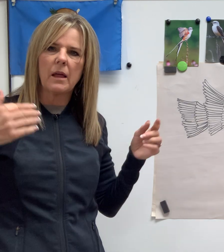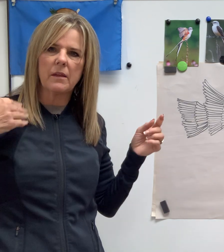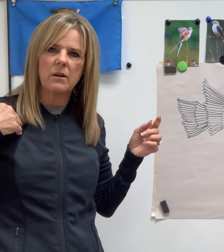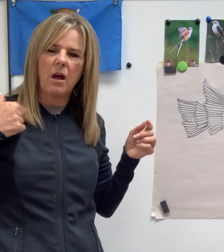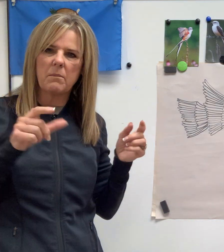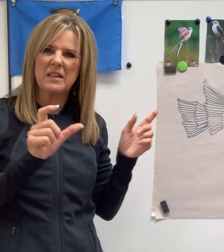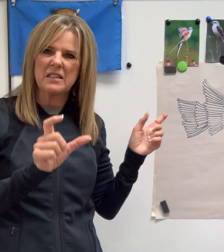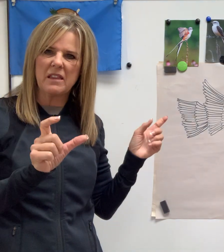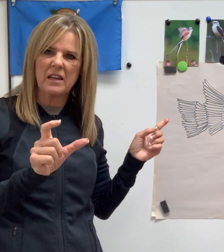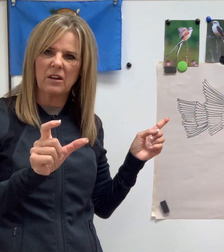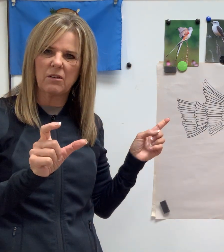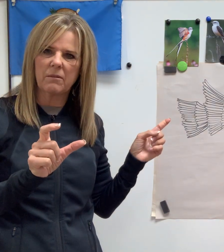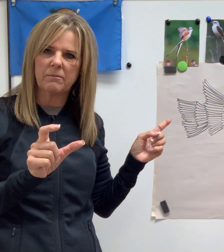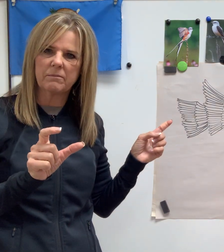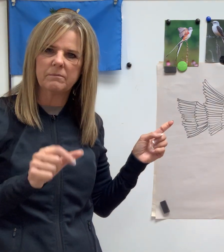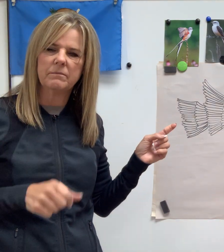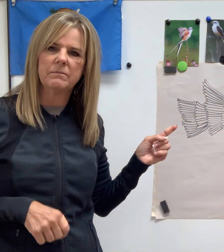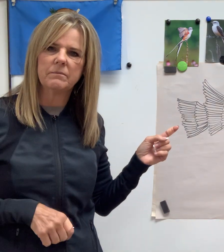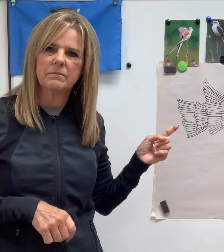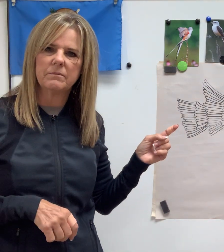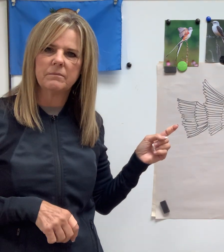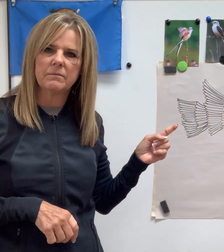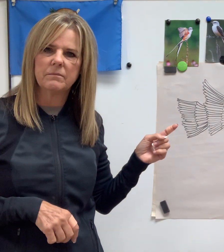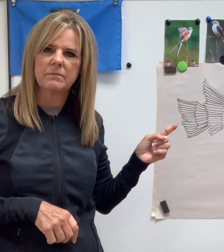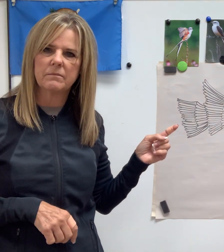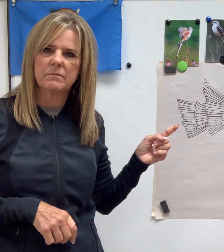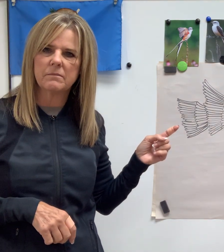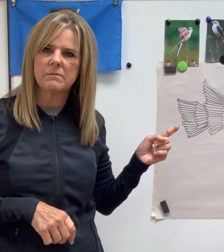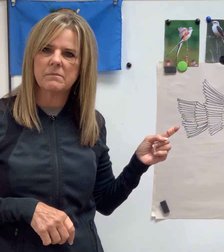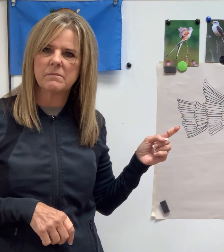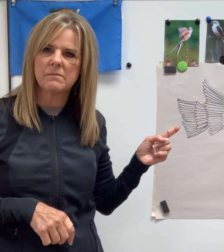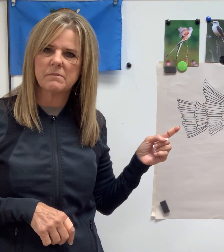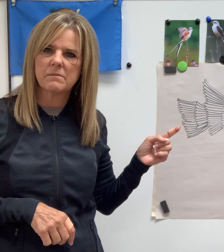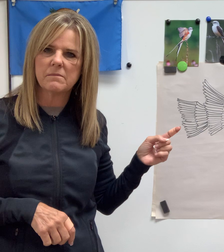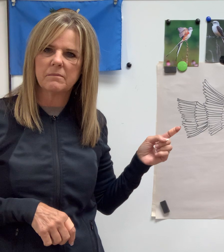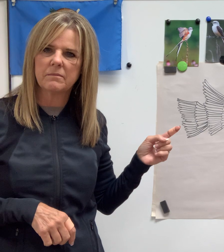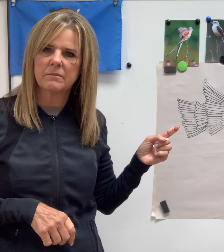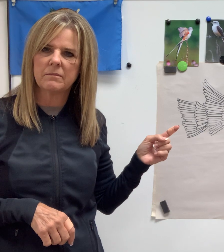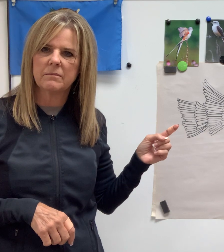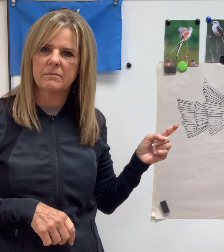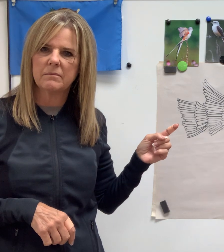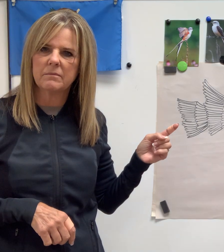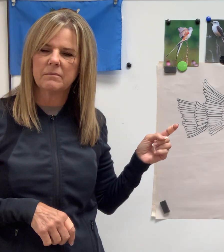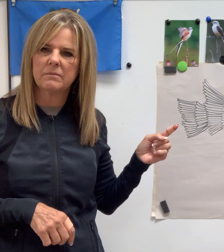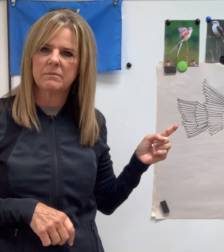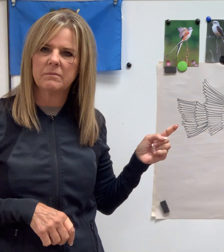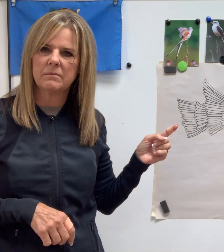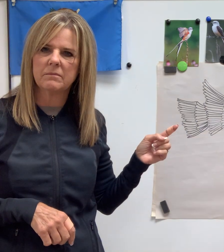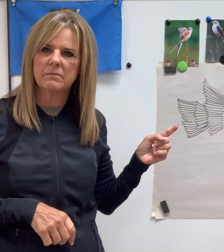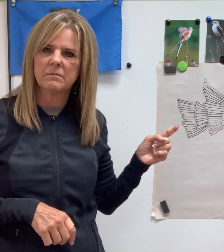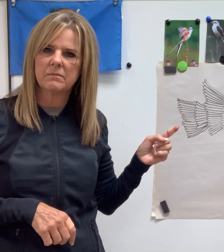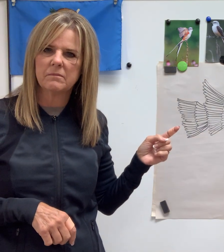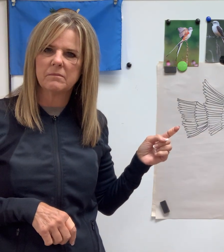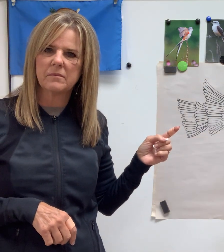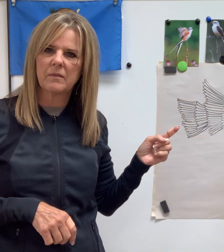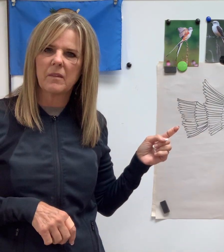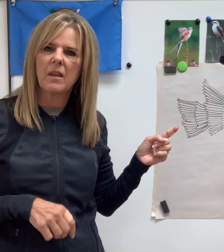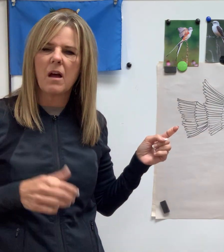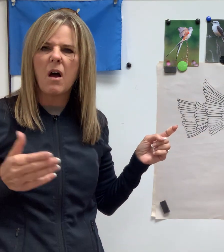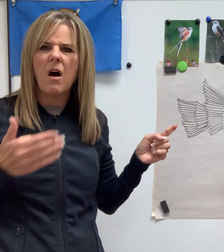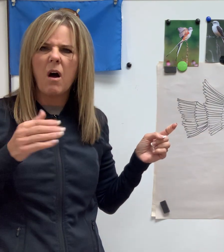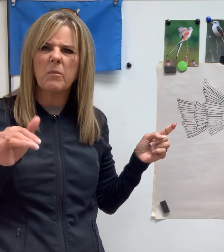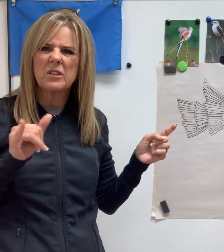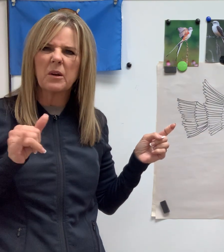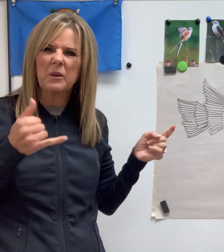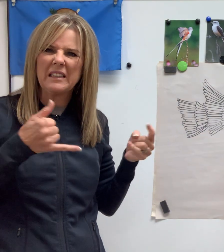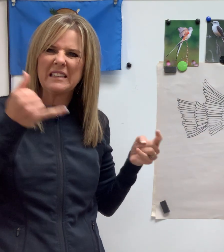little thicker. And so I'm just gonna go ahead and make, not at the end of this line, but up a little ways, I'm just gonna make a curve line, almost like a